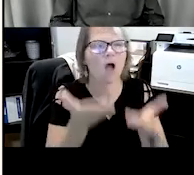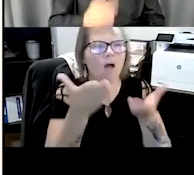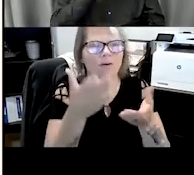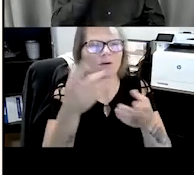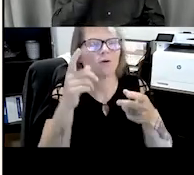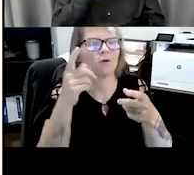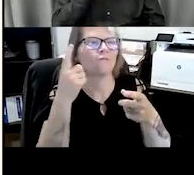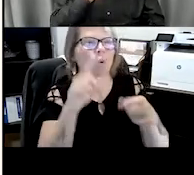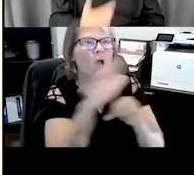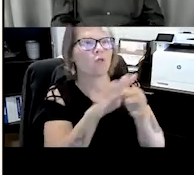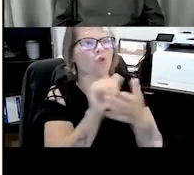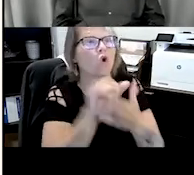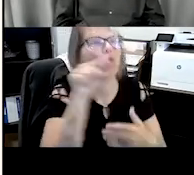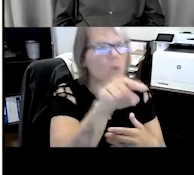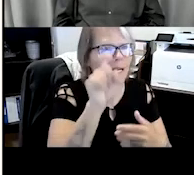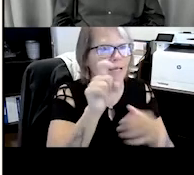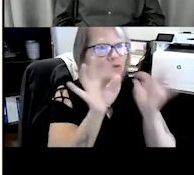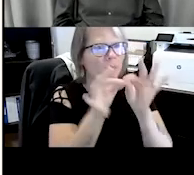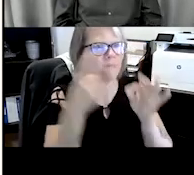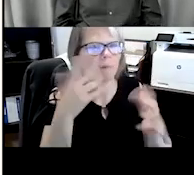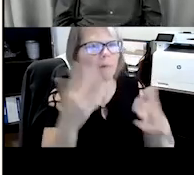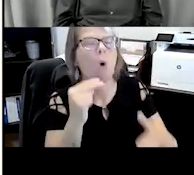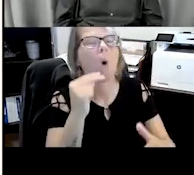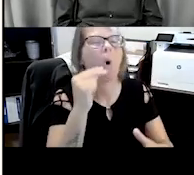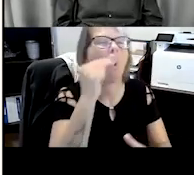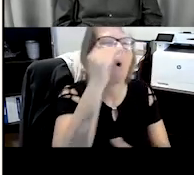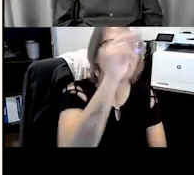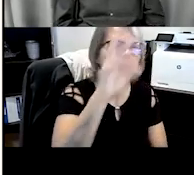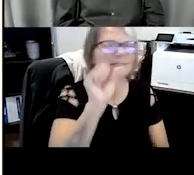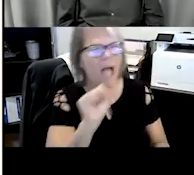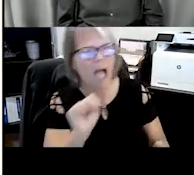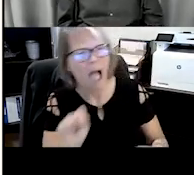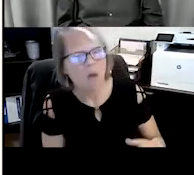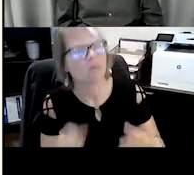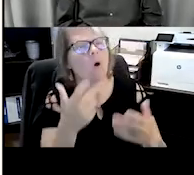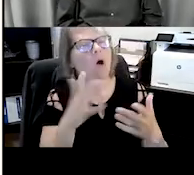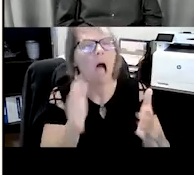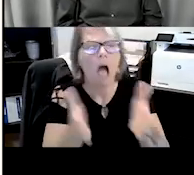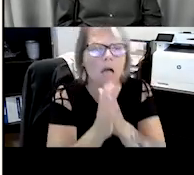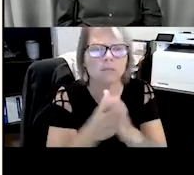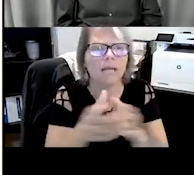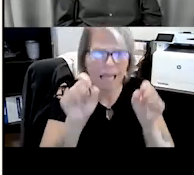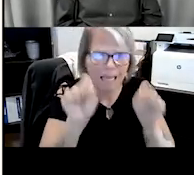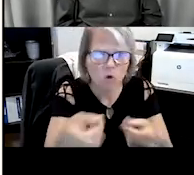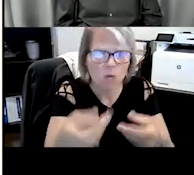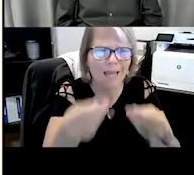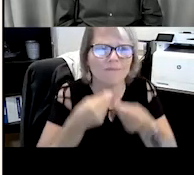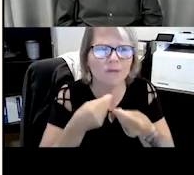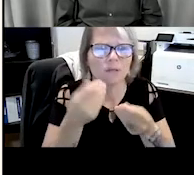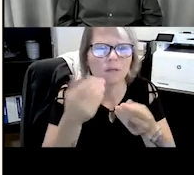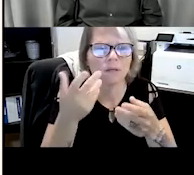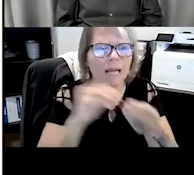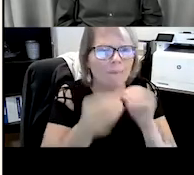if you call one of these agencies and they don't serve your local area, maybe they're too far north, or you've got something going